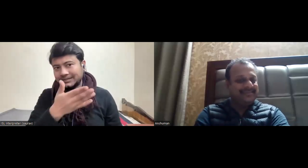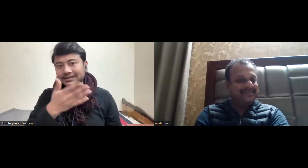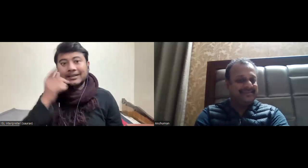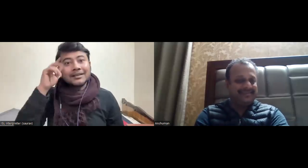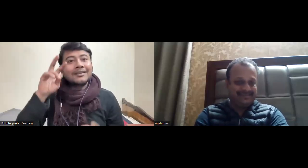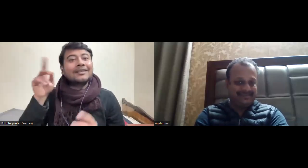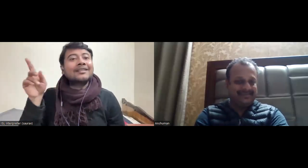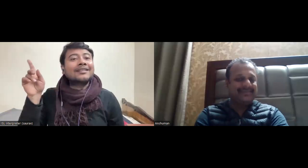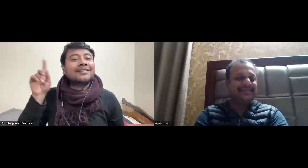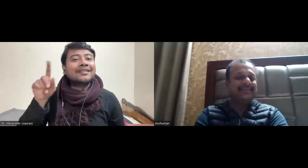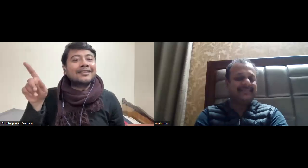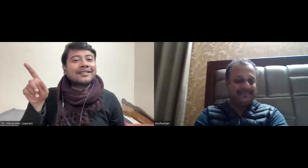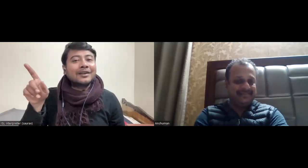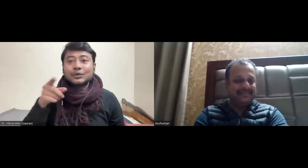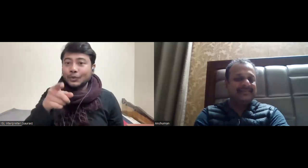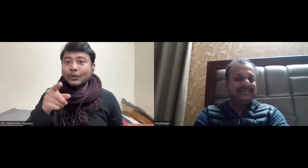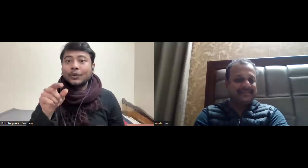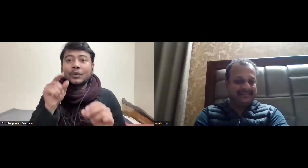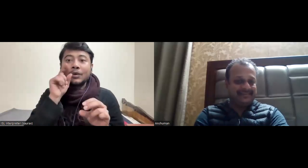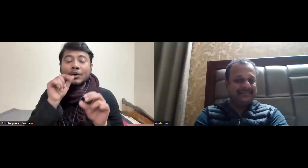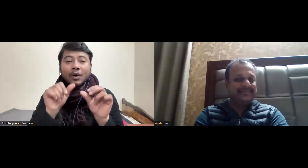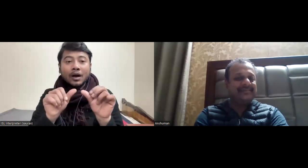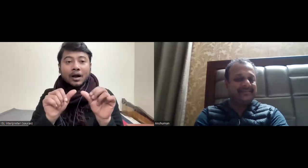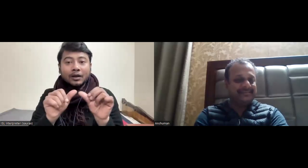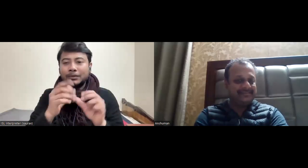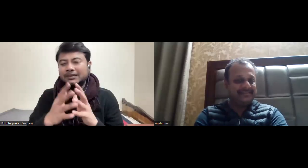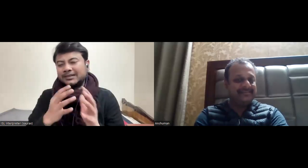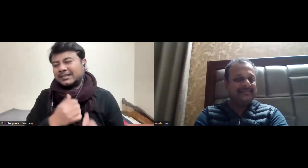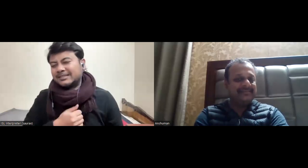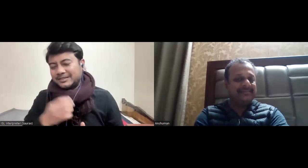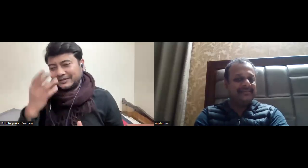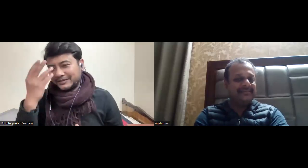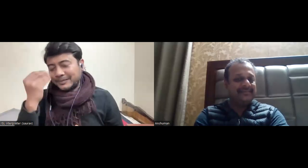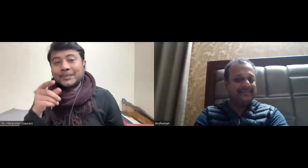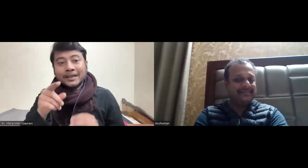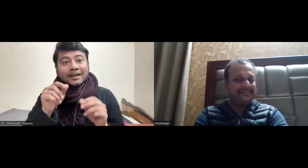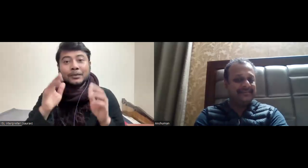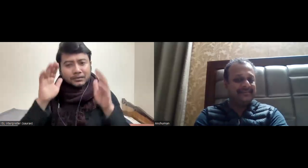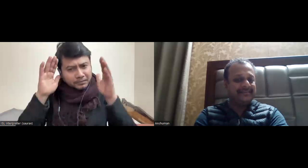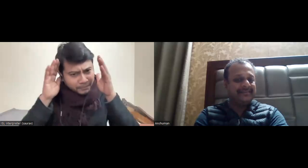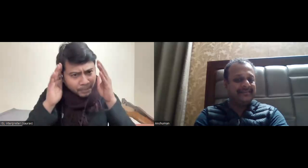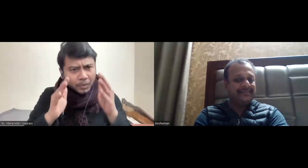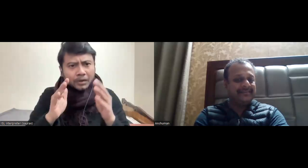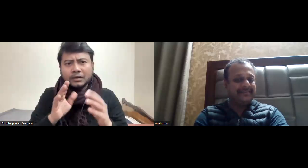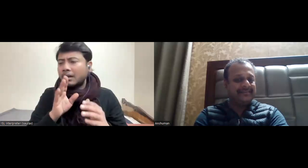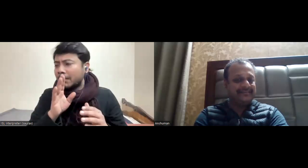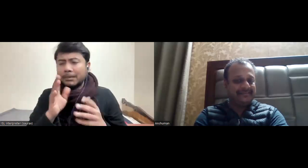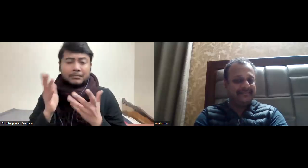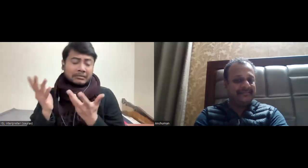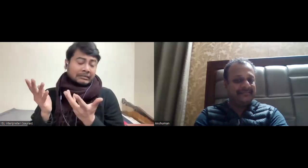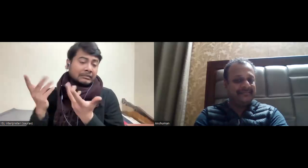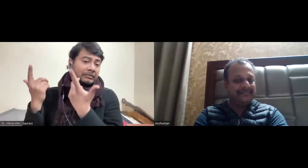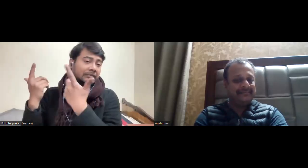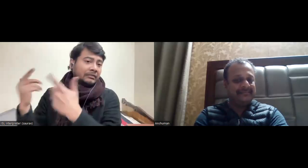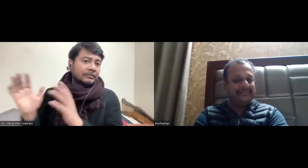If Anshuman minds his own work and doesn't involve in gossip, maybe people will keep away from him, but after